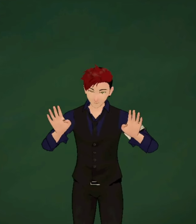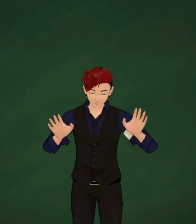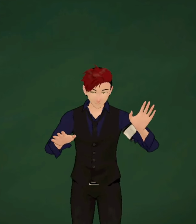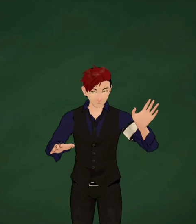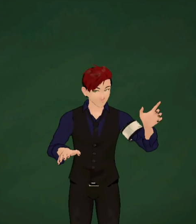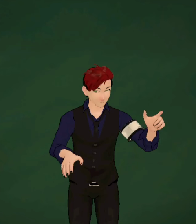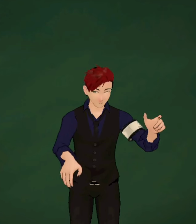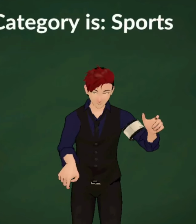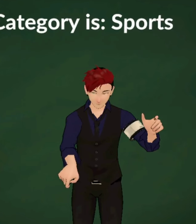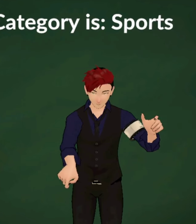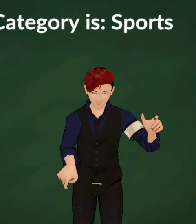you can type.